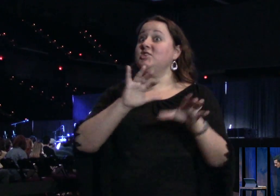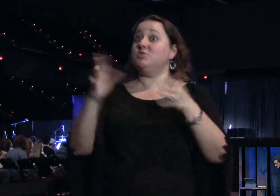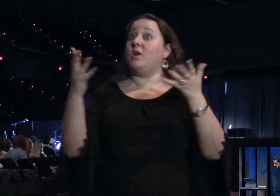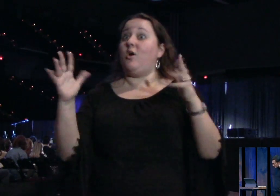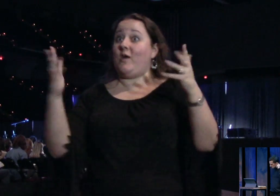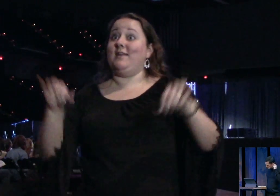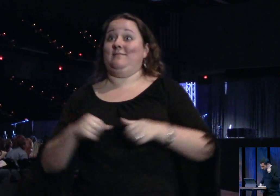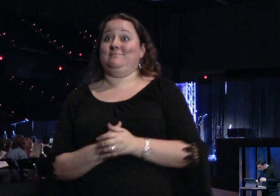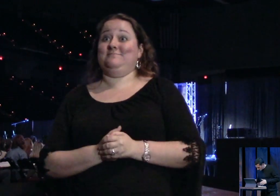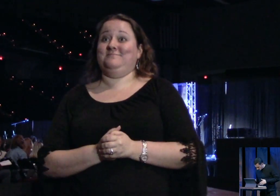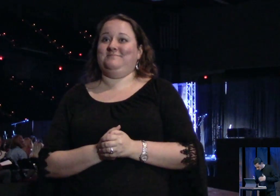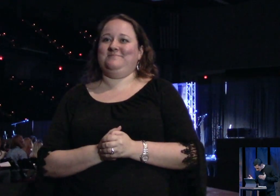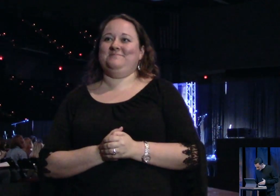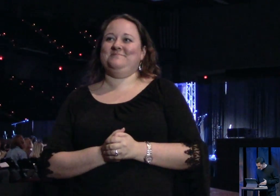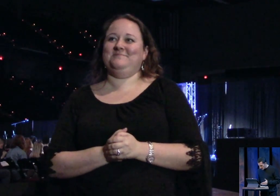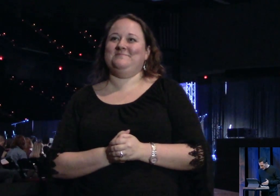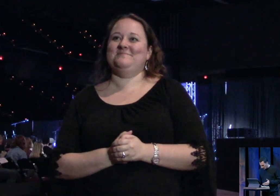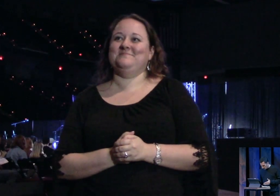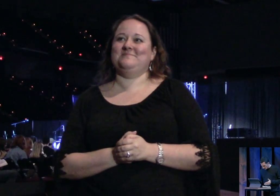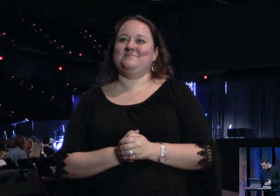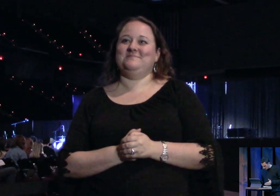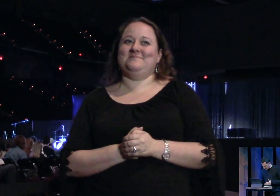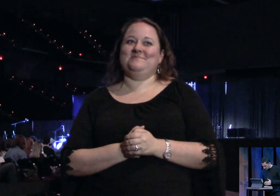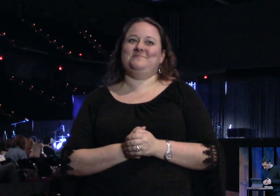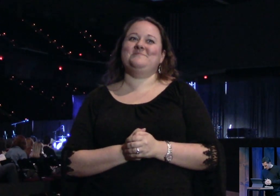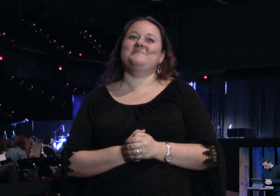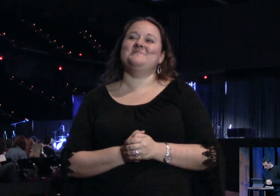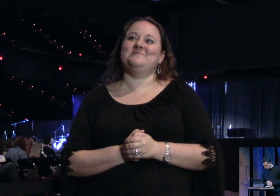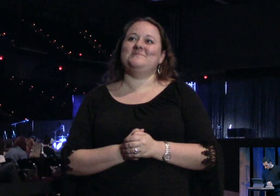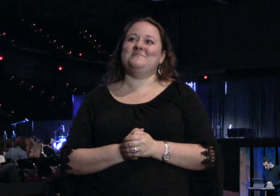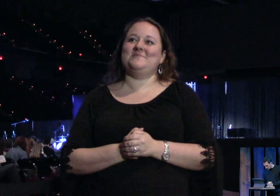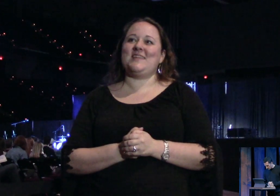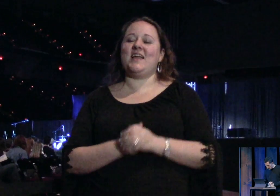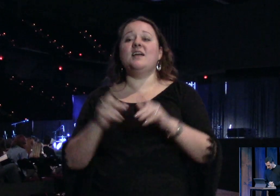Some of y'all do that already.